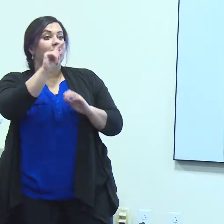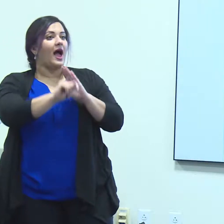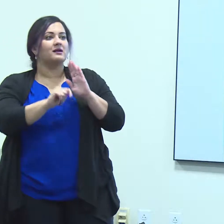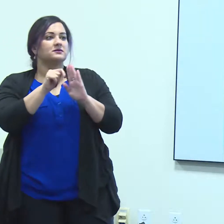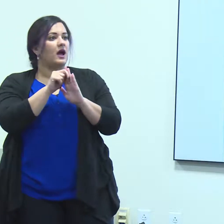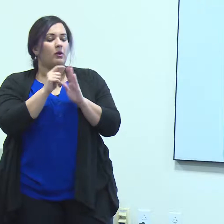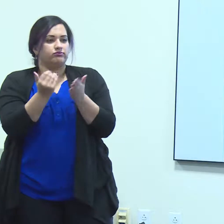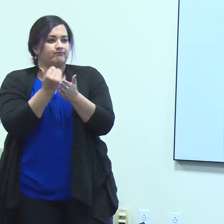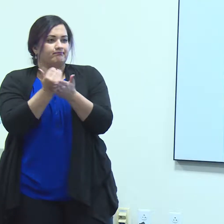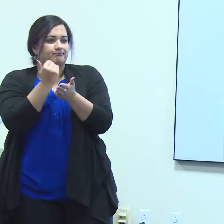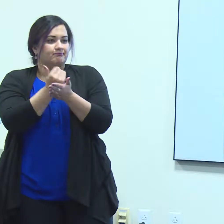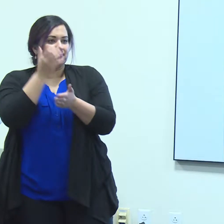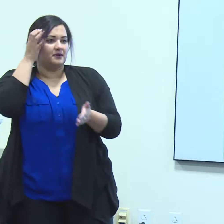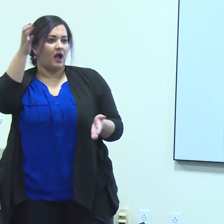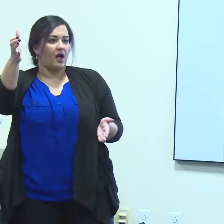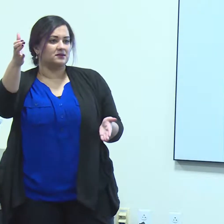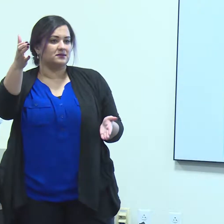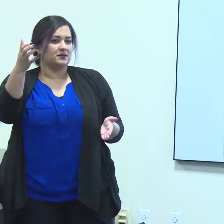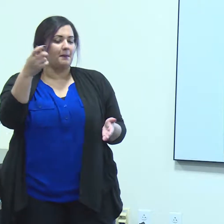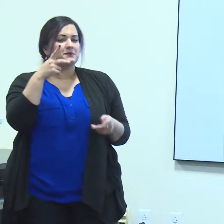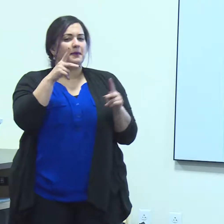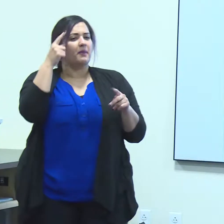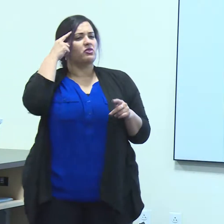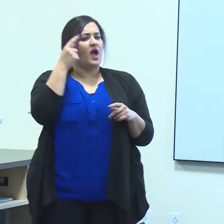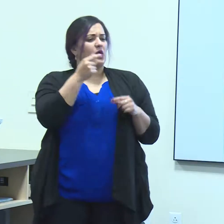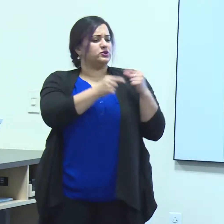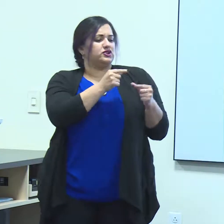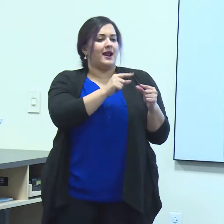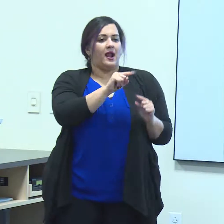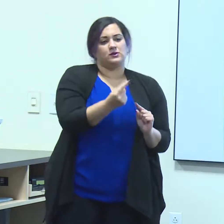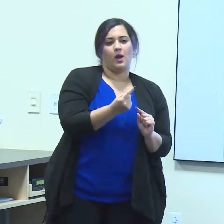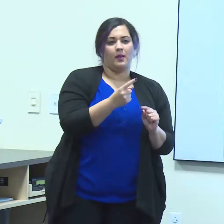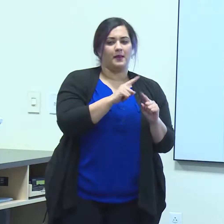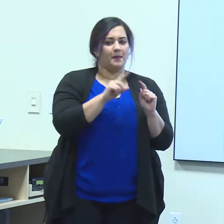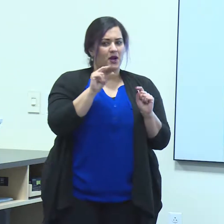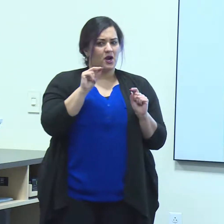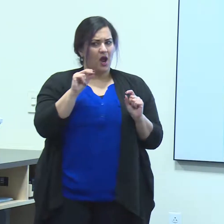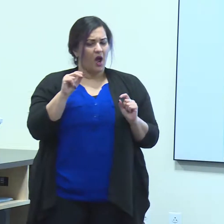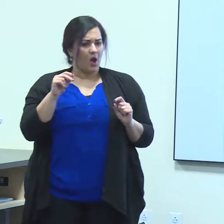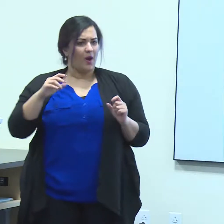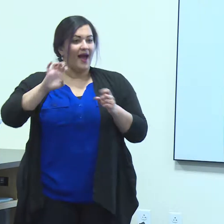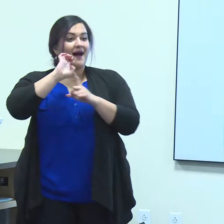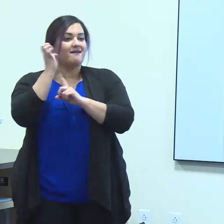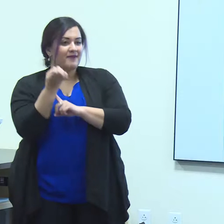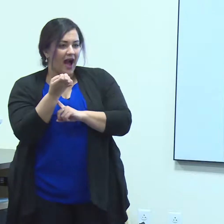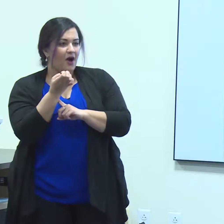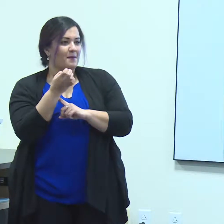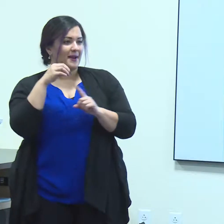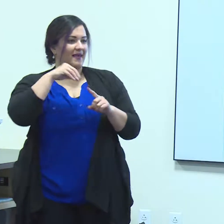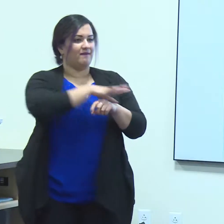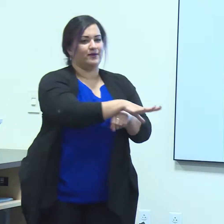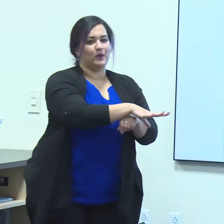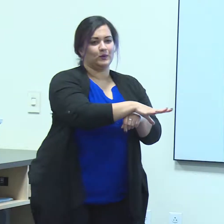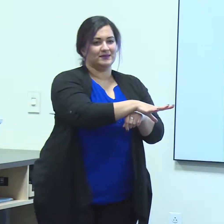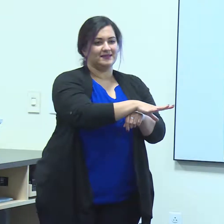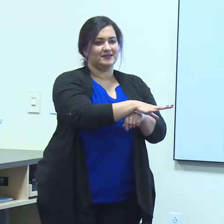At that time, this was a novel concept, and people thought it was only genetics, but really no, the environment